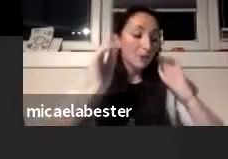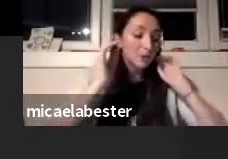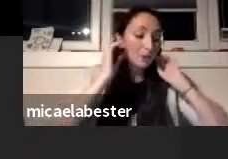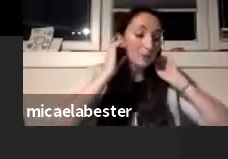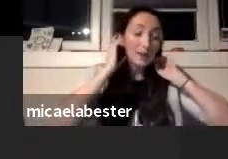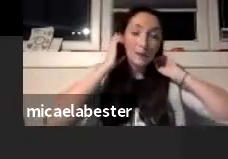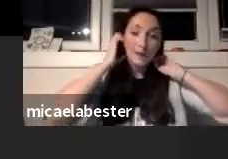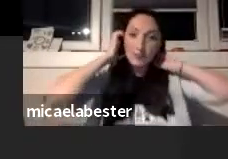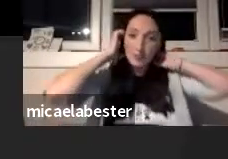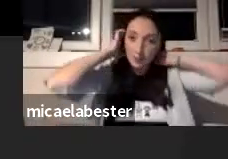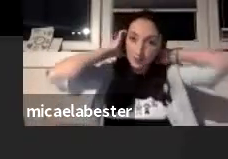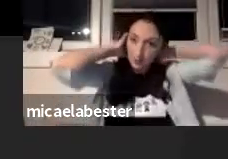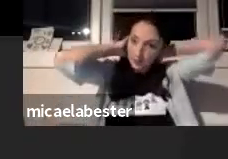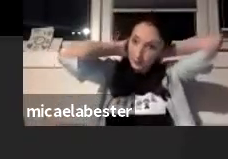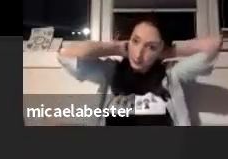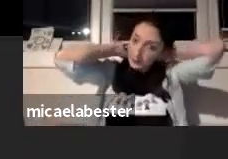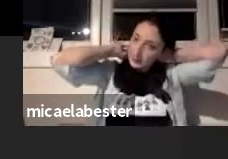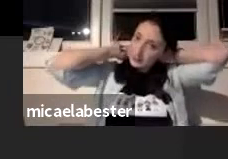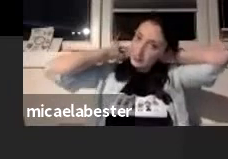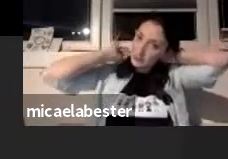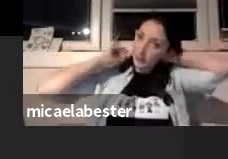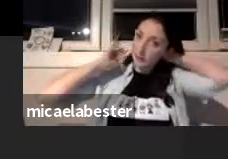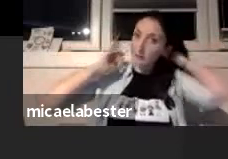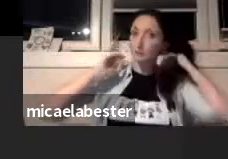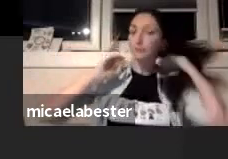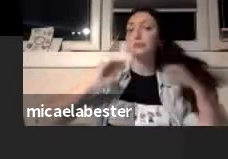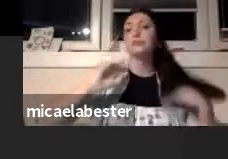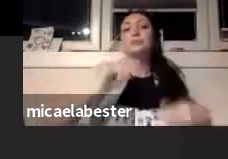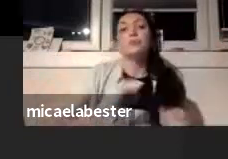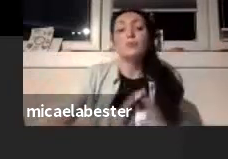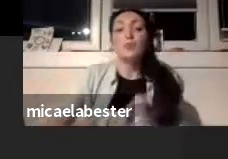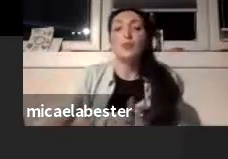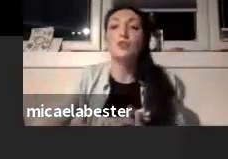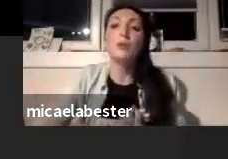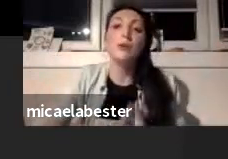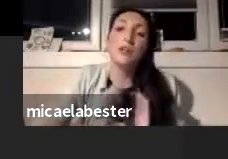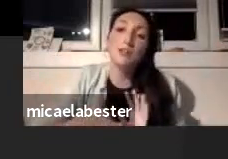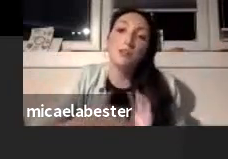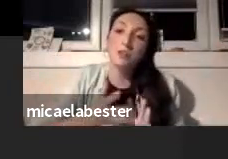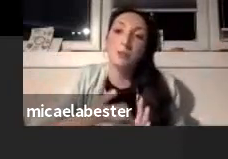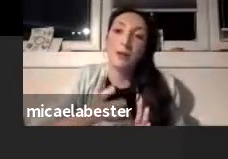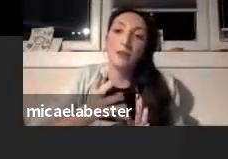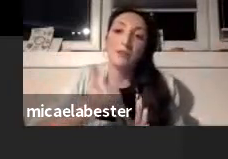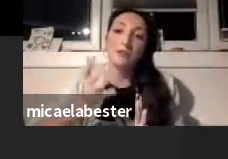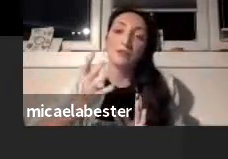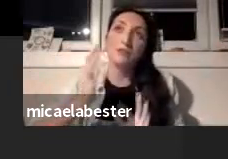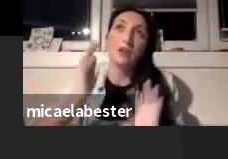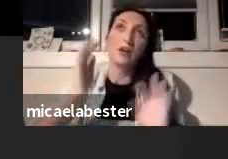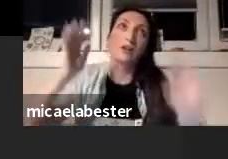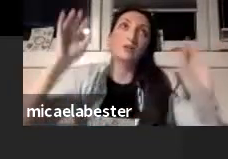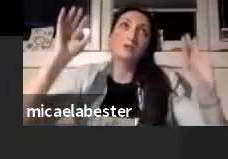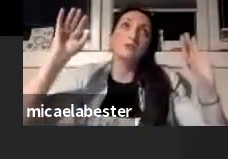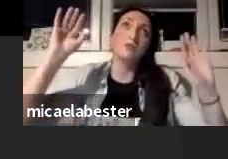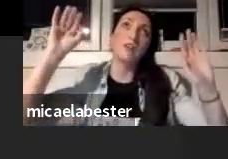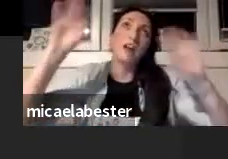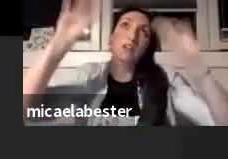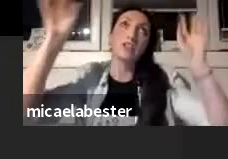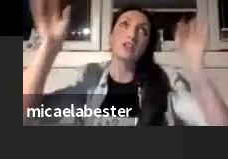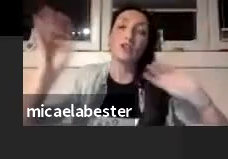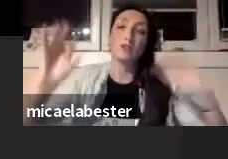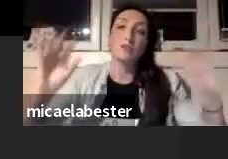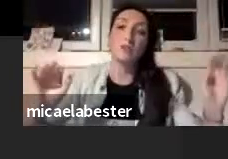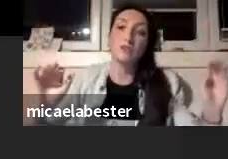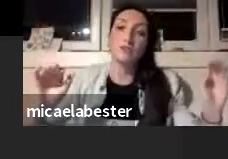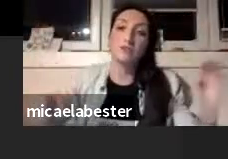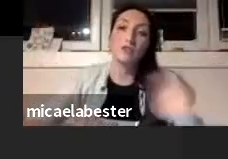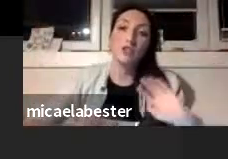I want to talk a bit about the sociolinguistics as well. So we already talked about variation